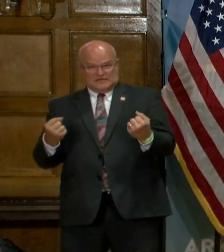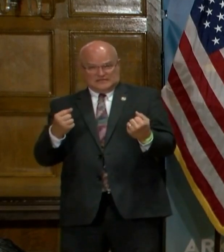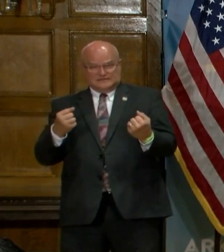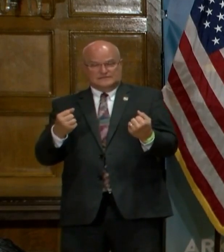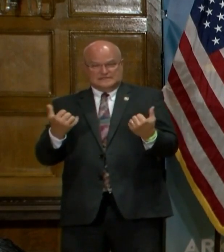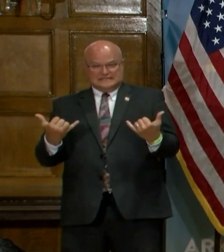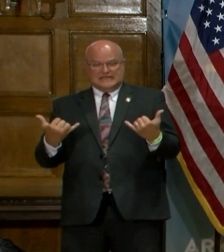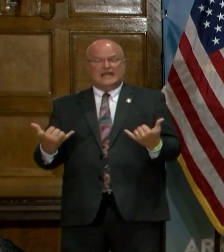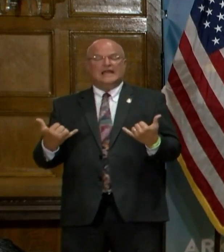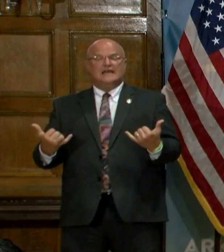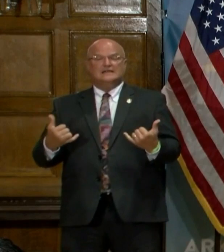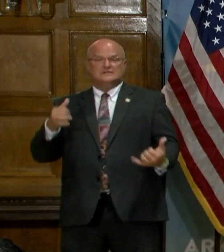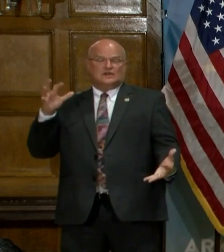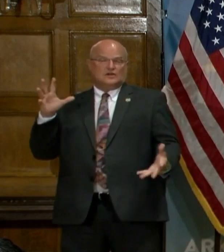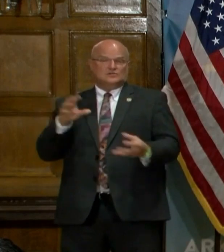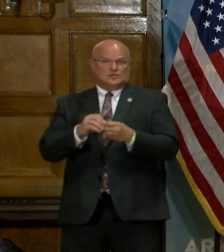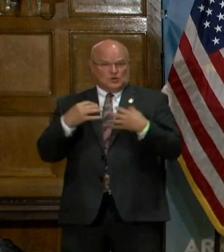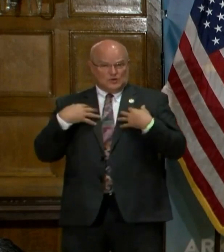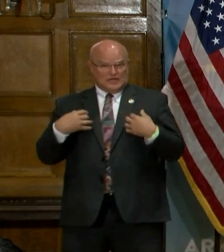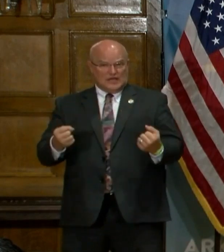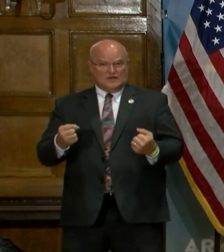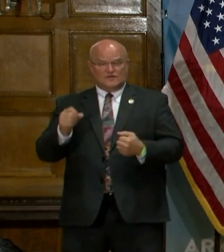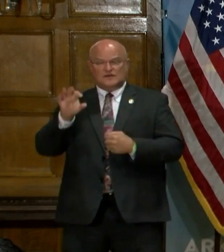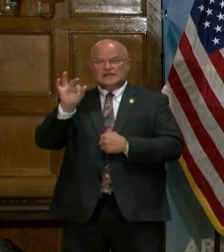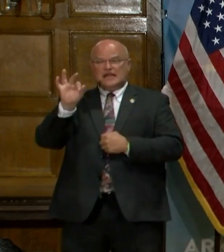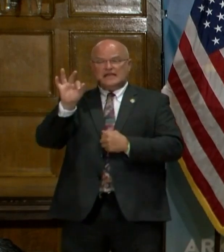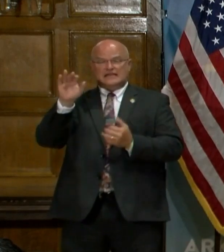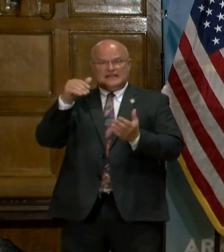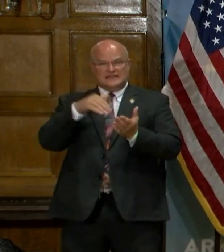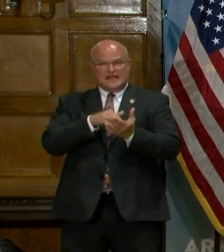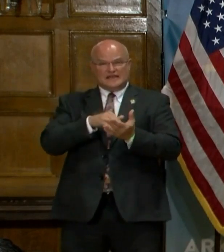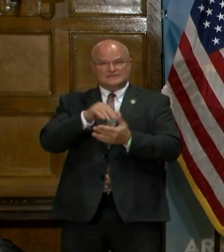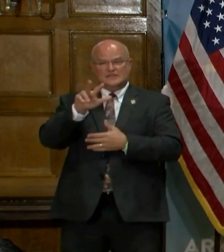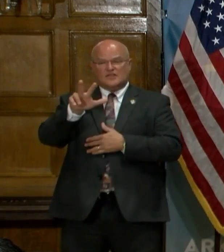from yesterday, so our total recovered is